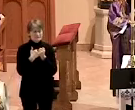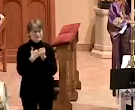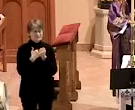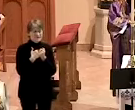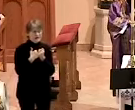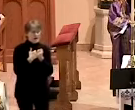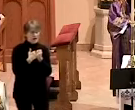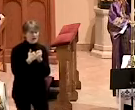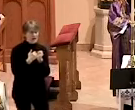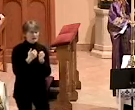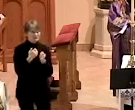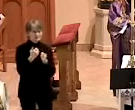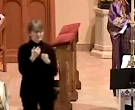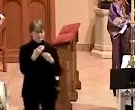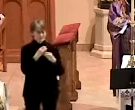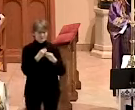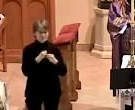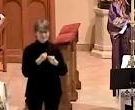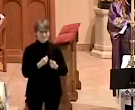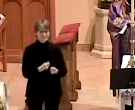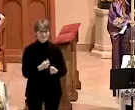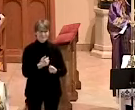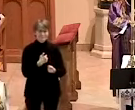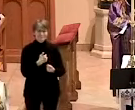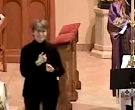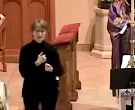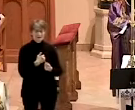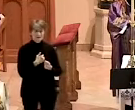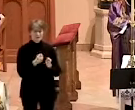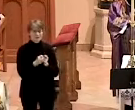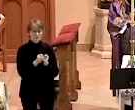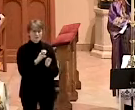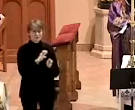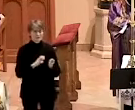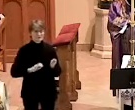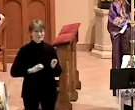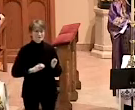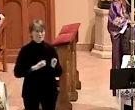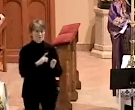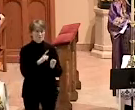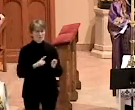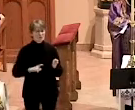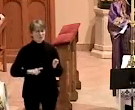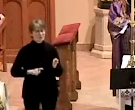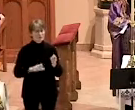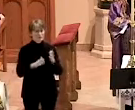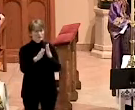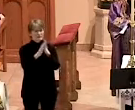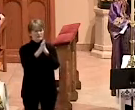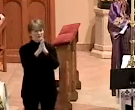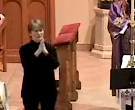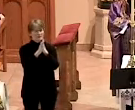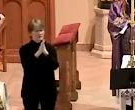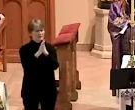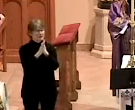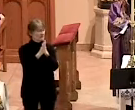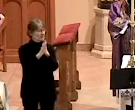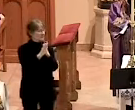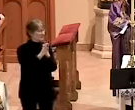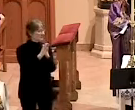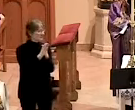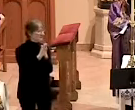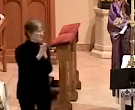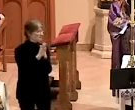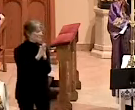for us a healing remedy, through Christ our Lord. Just by way of